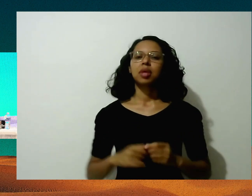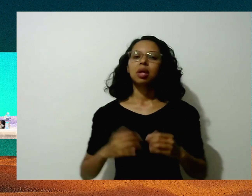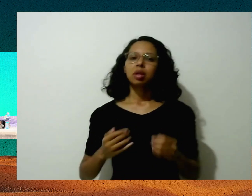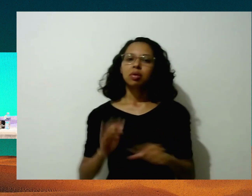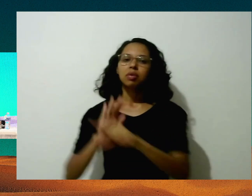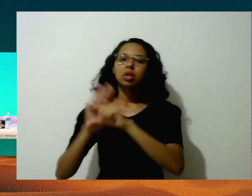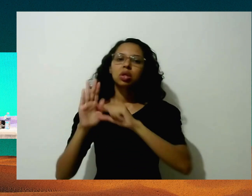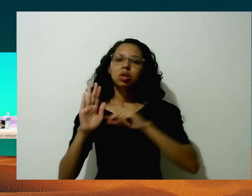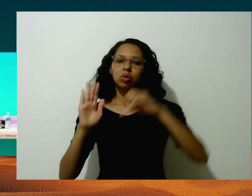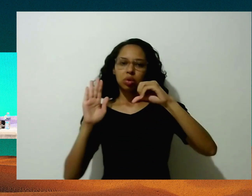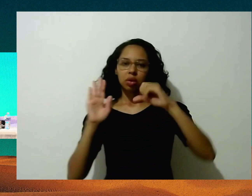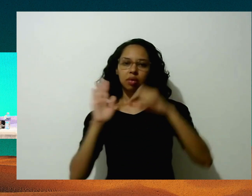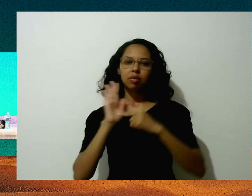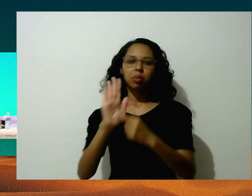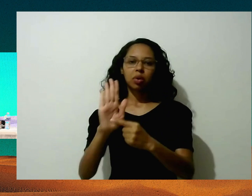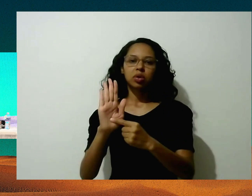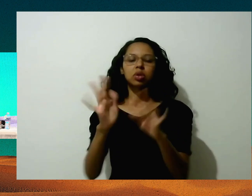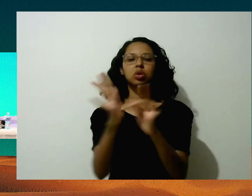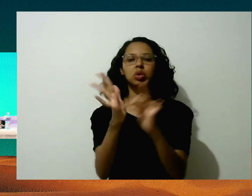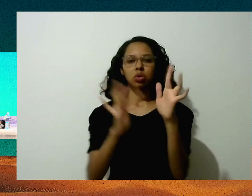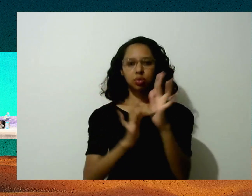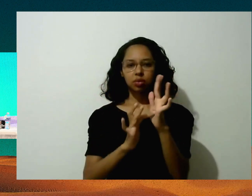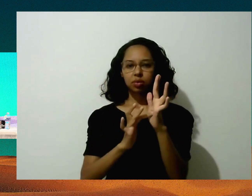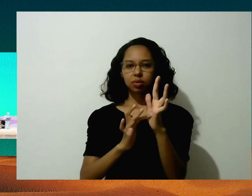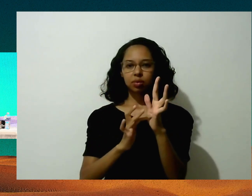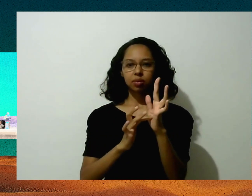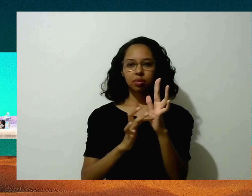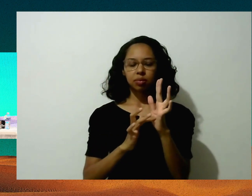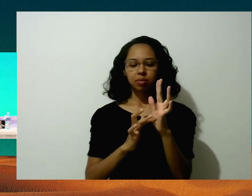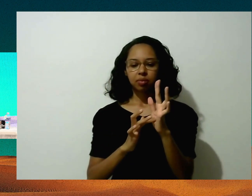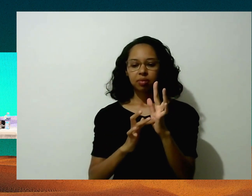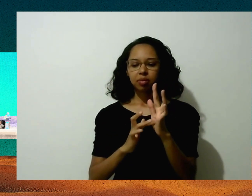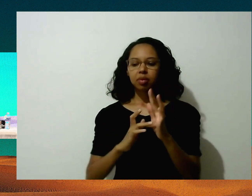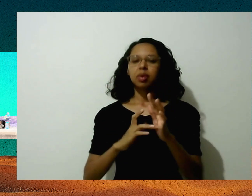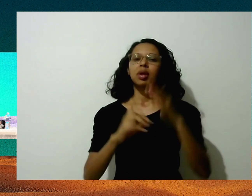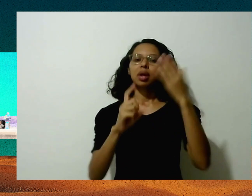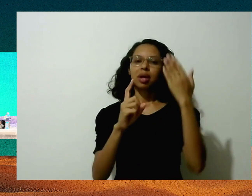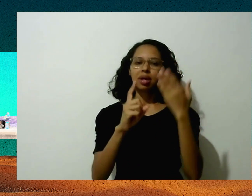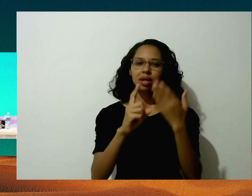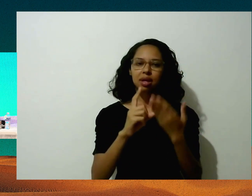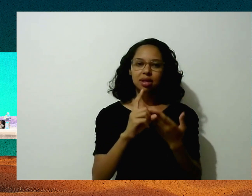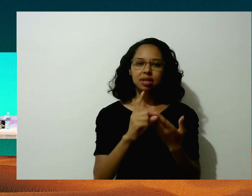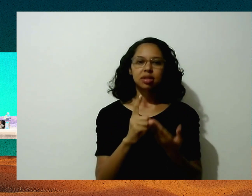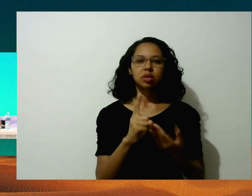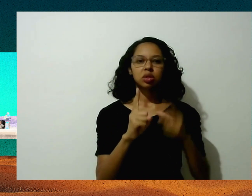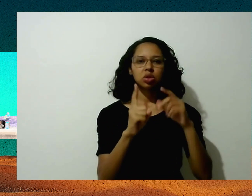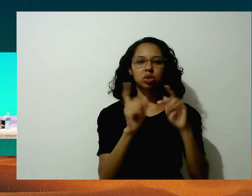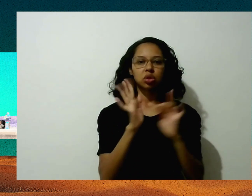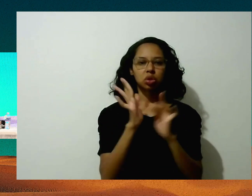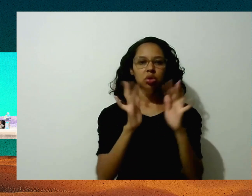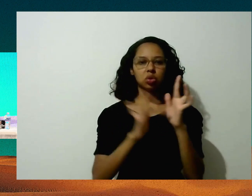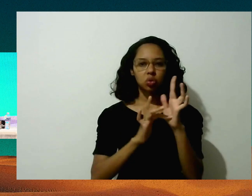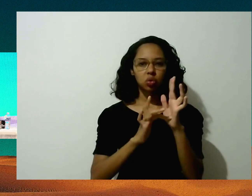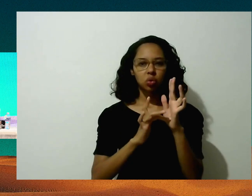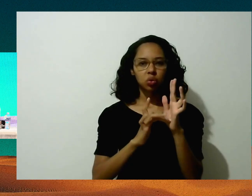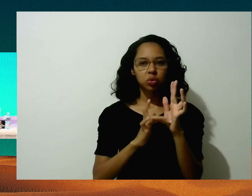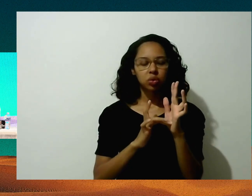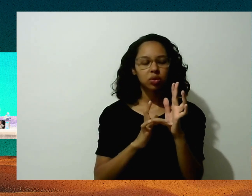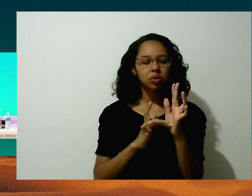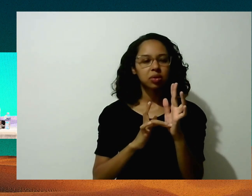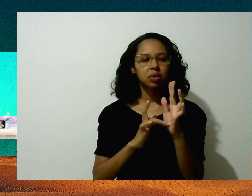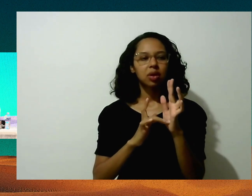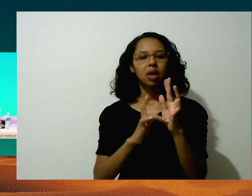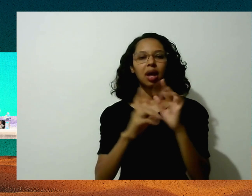shows the man Jesus. Vemos, todavia, aquele que por um pouco, tendo sido menor que os anjos, Jesus. But we